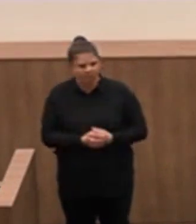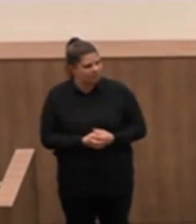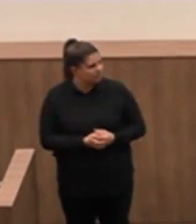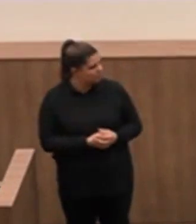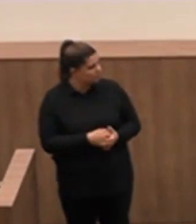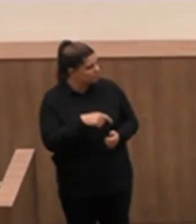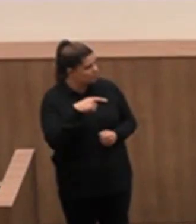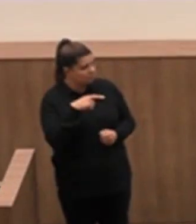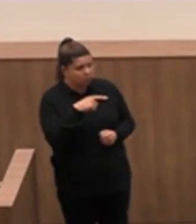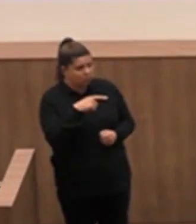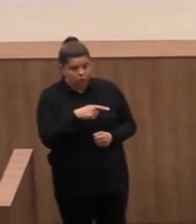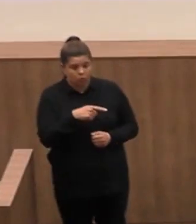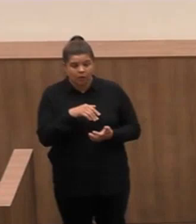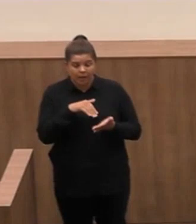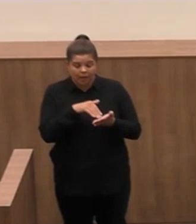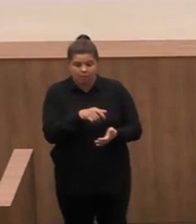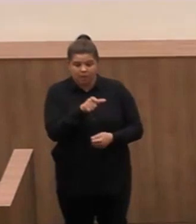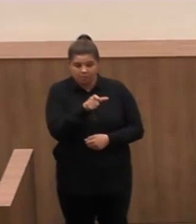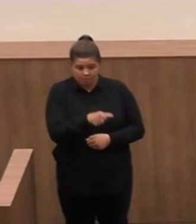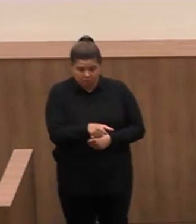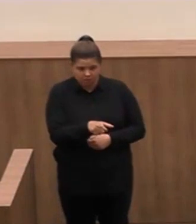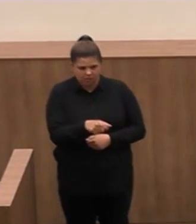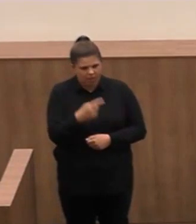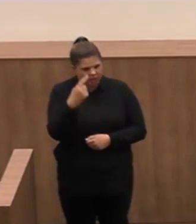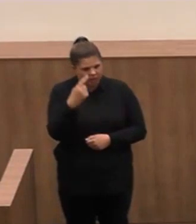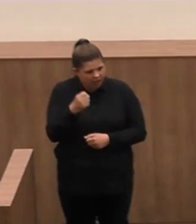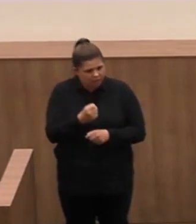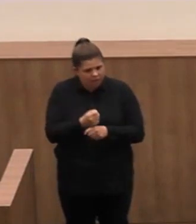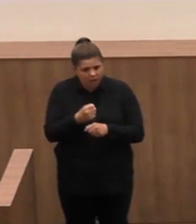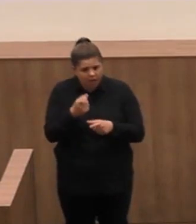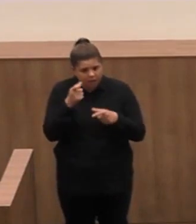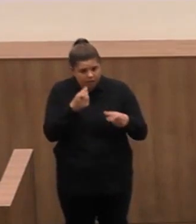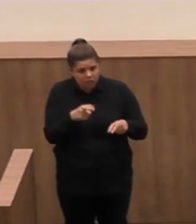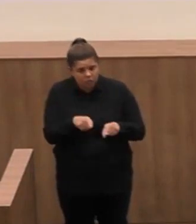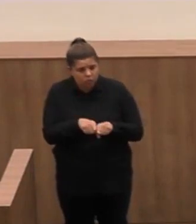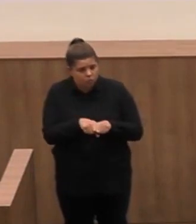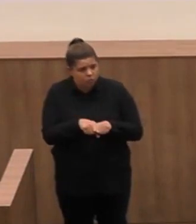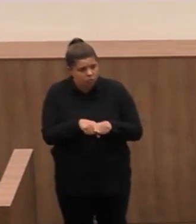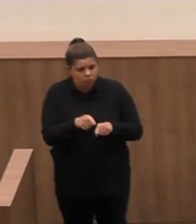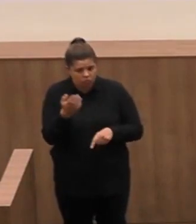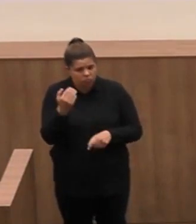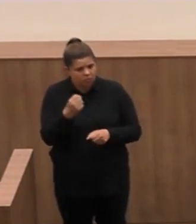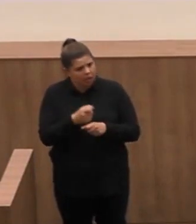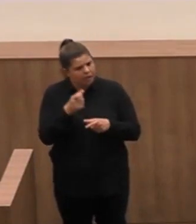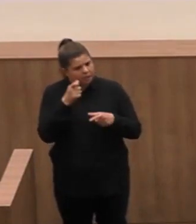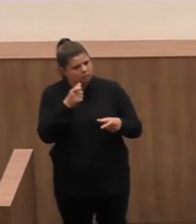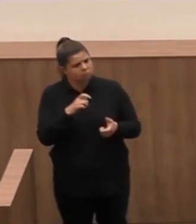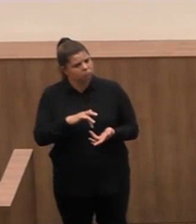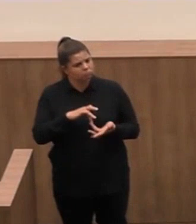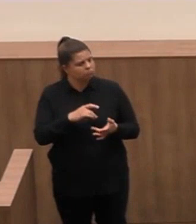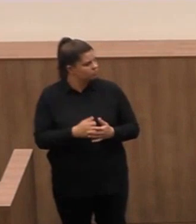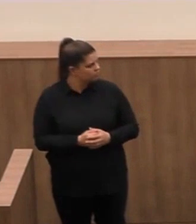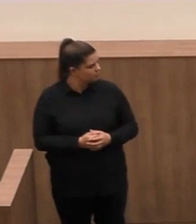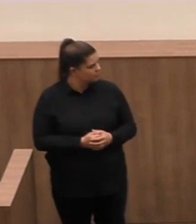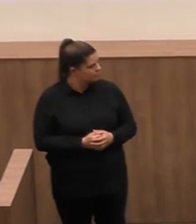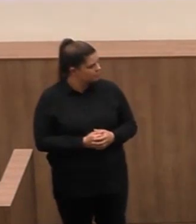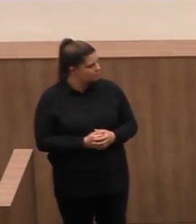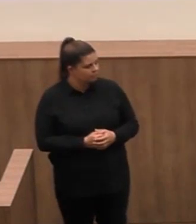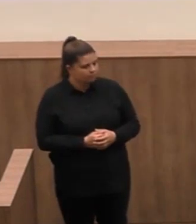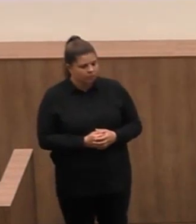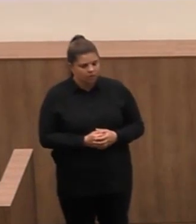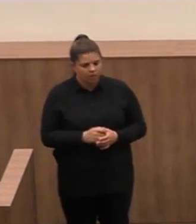you work with that person and I think they had a guardian in place as well, a formal guardian. So how did you approach that to get to